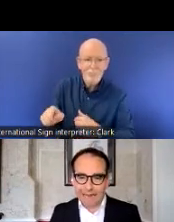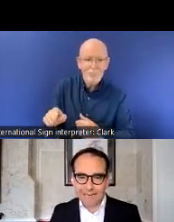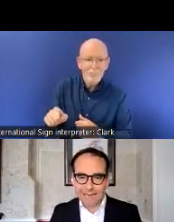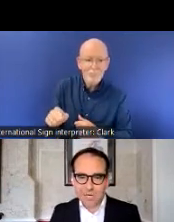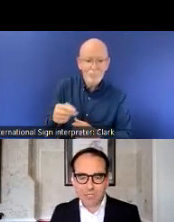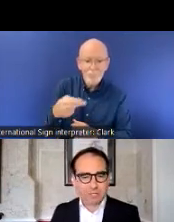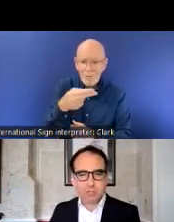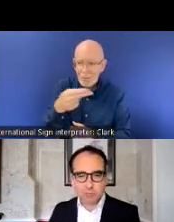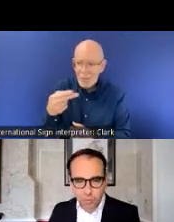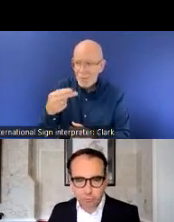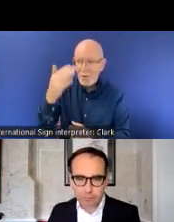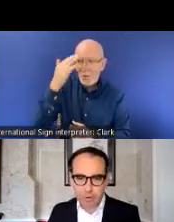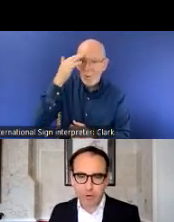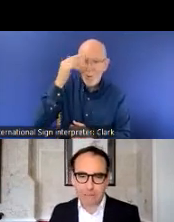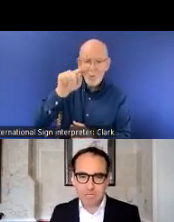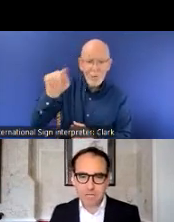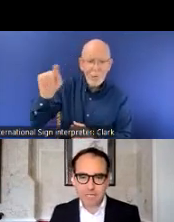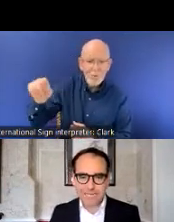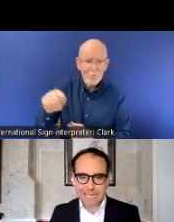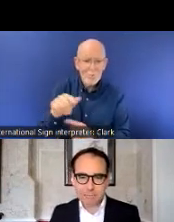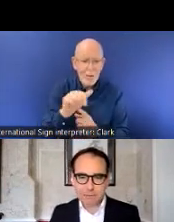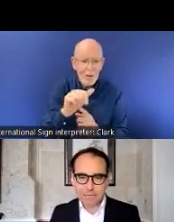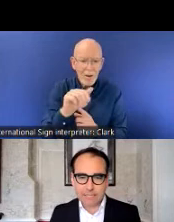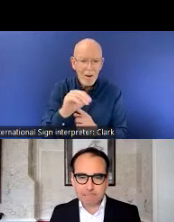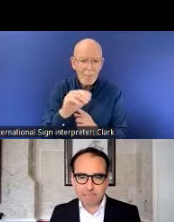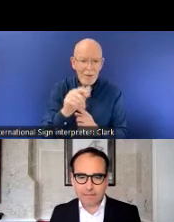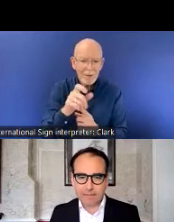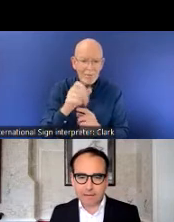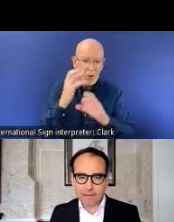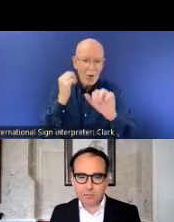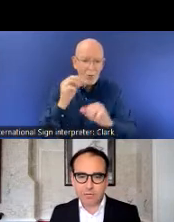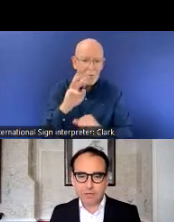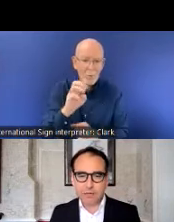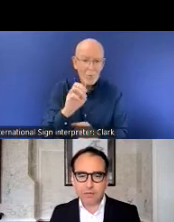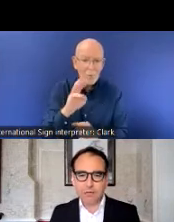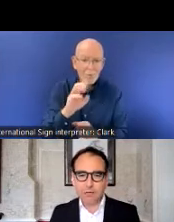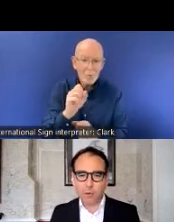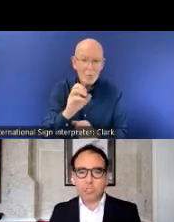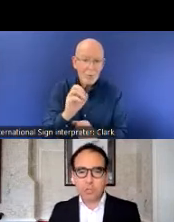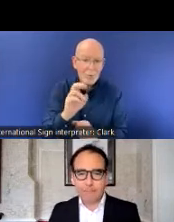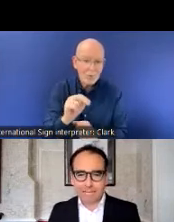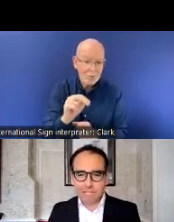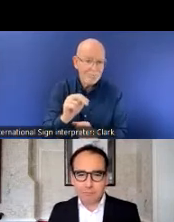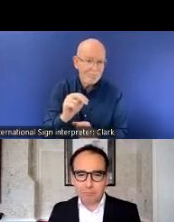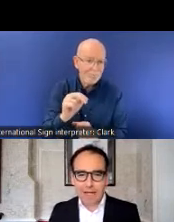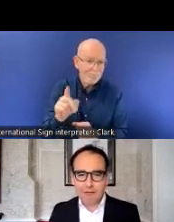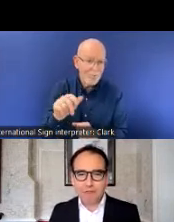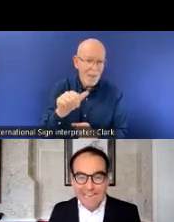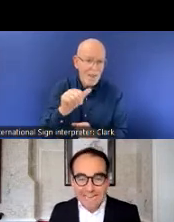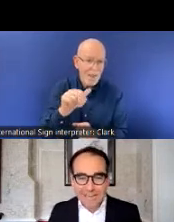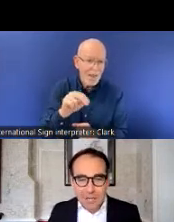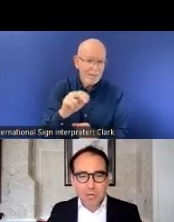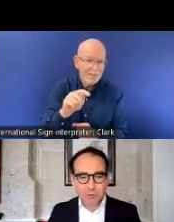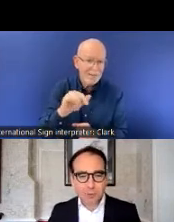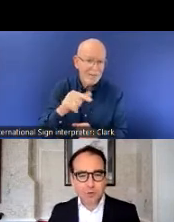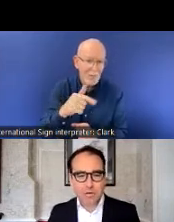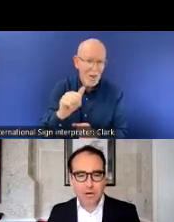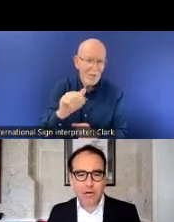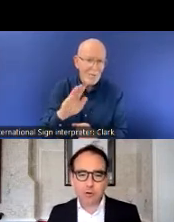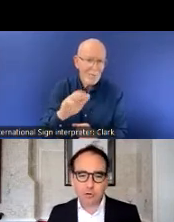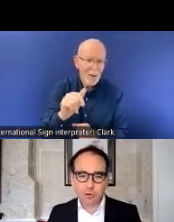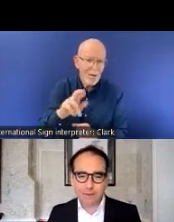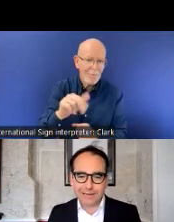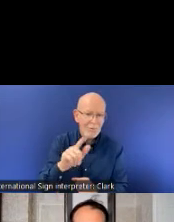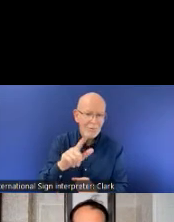of Bangladesh, some extraordinary programs taking place in that country. Also, Ambassador Brian Flynn, who joins